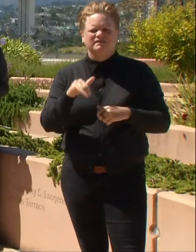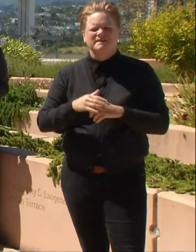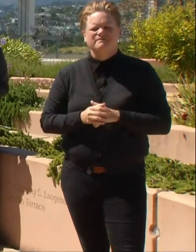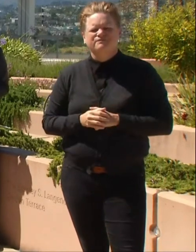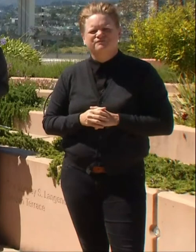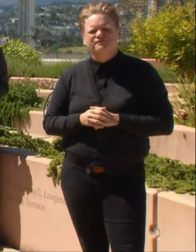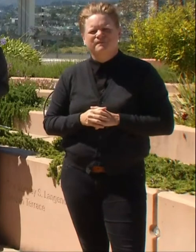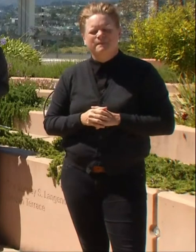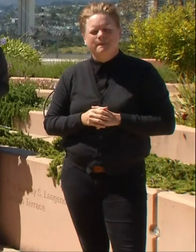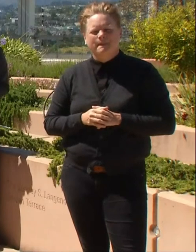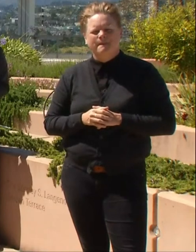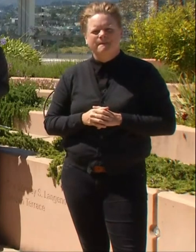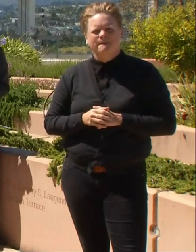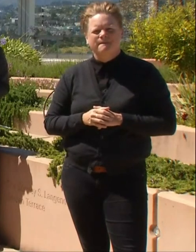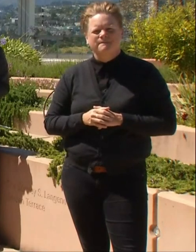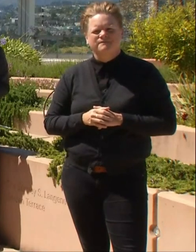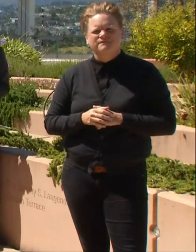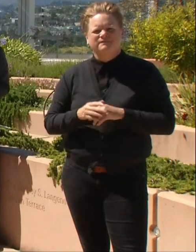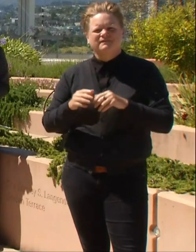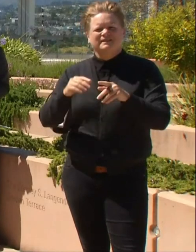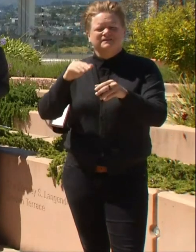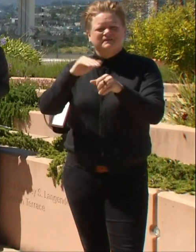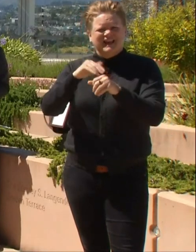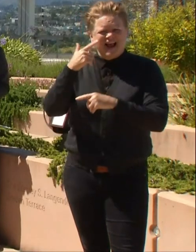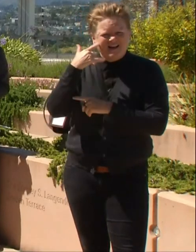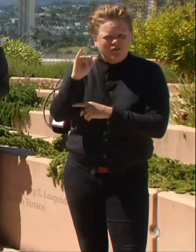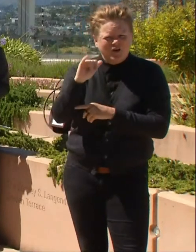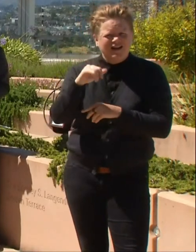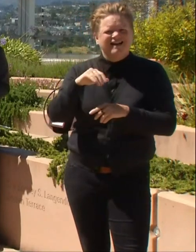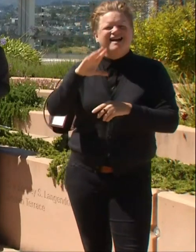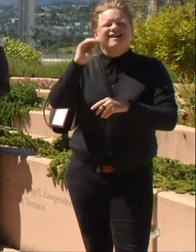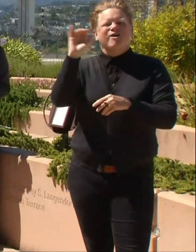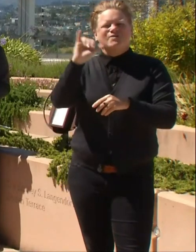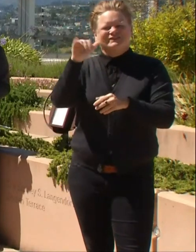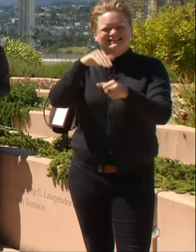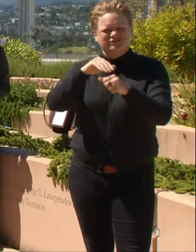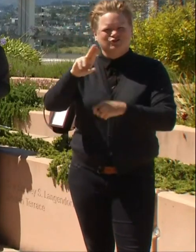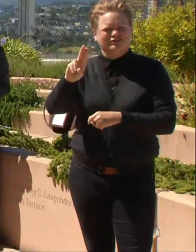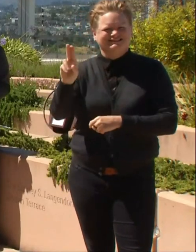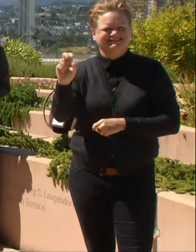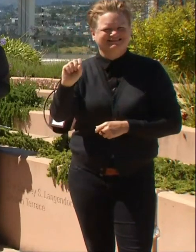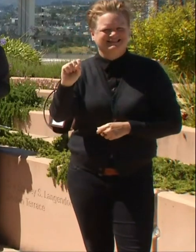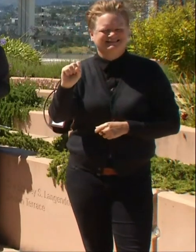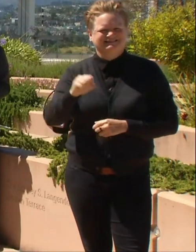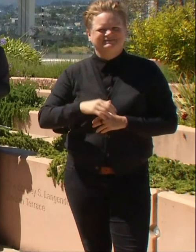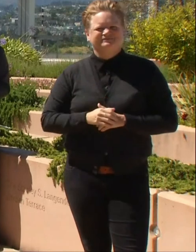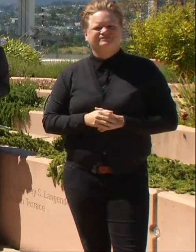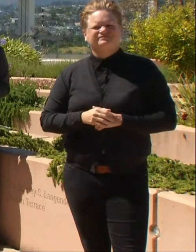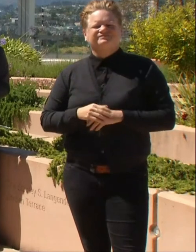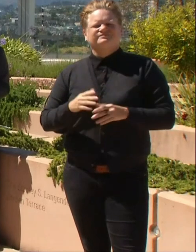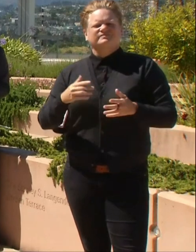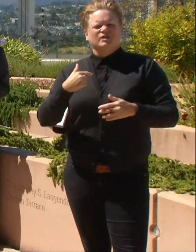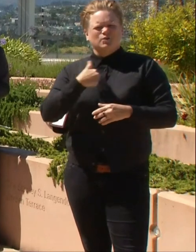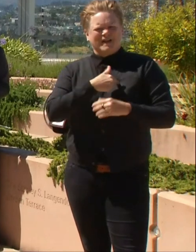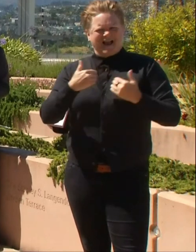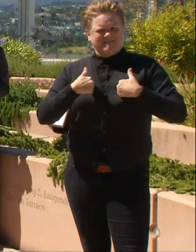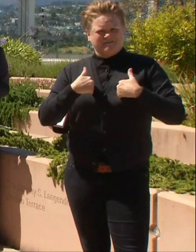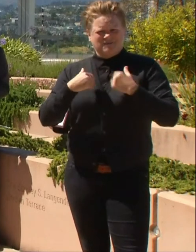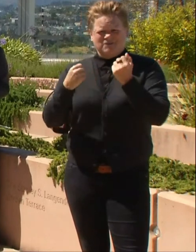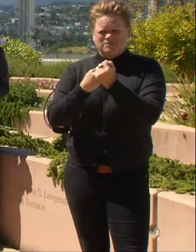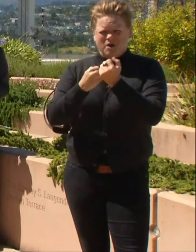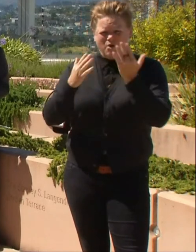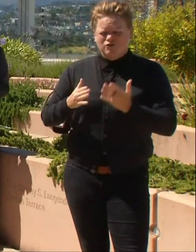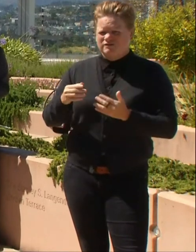in California and in our nation. And we have major support from our mayor, London Breed, and our police